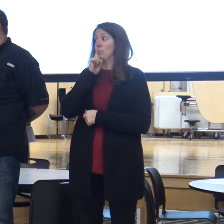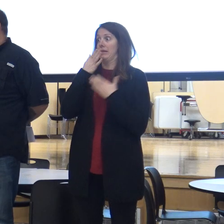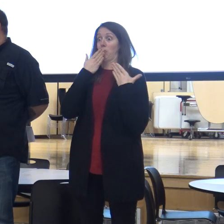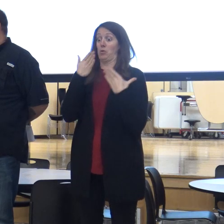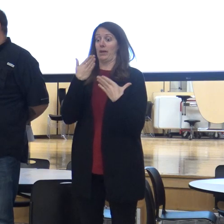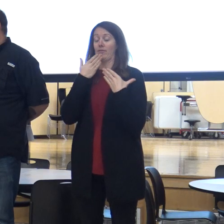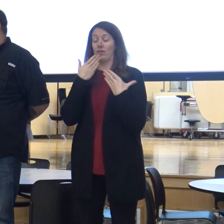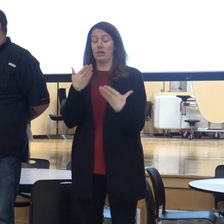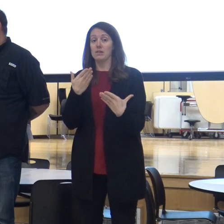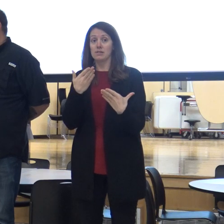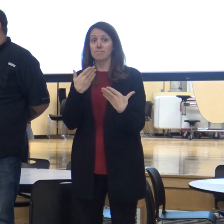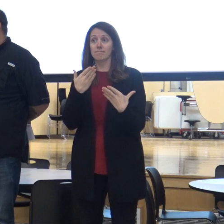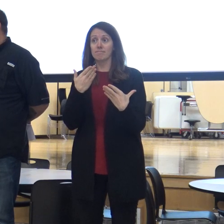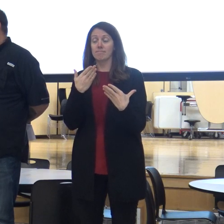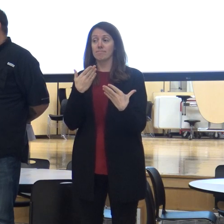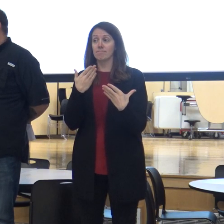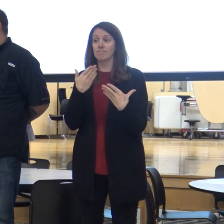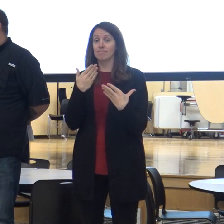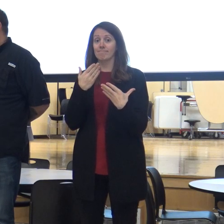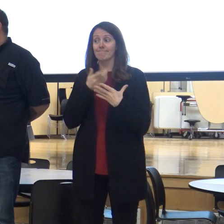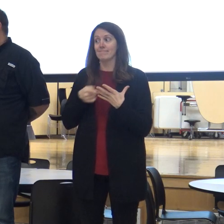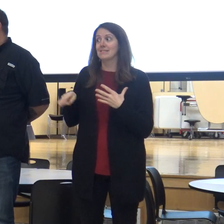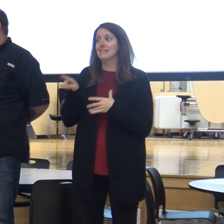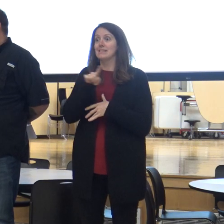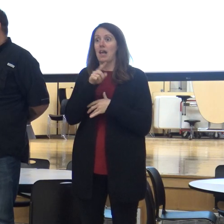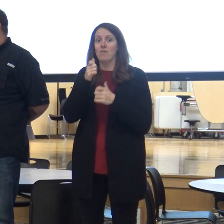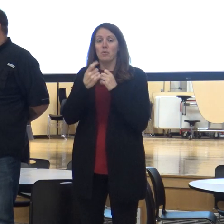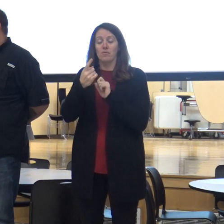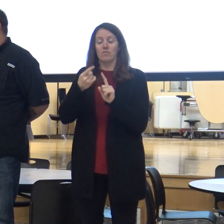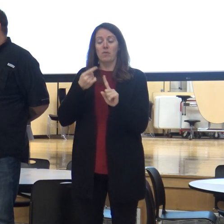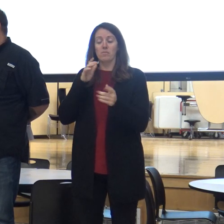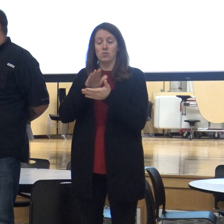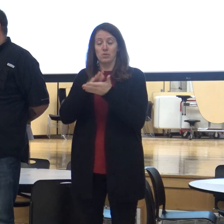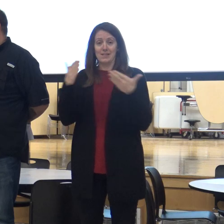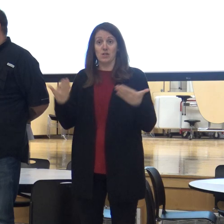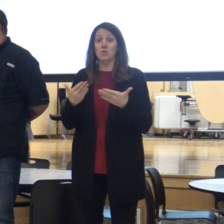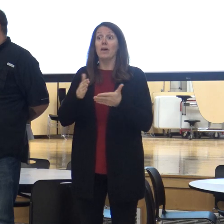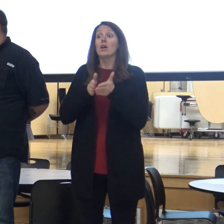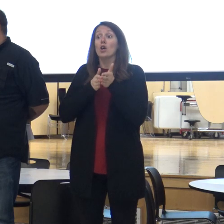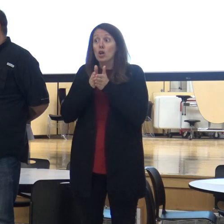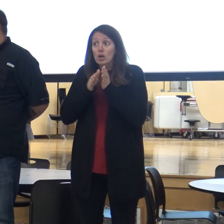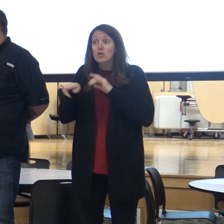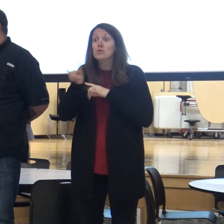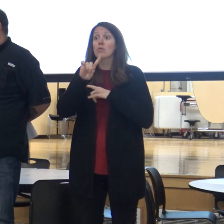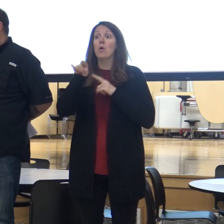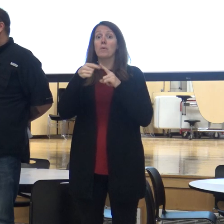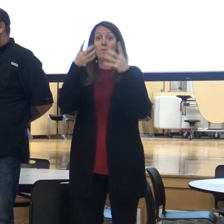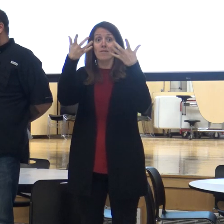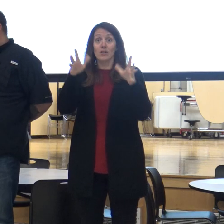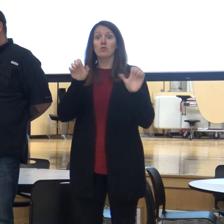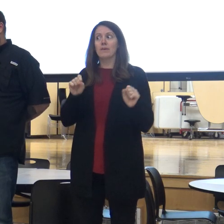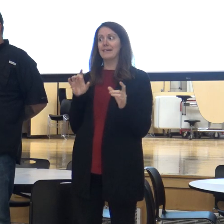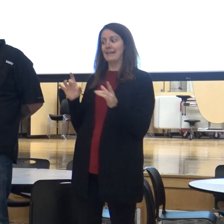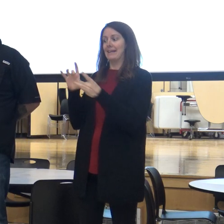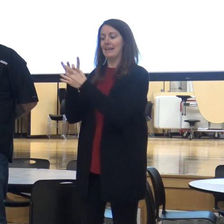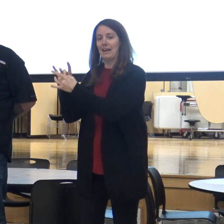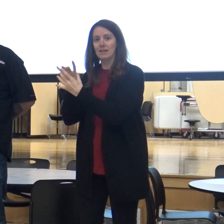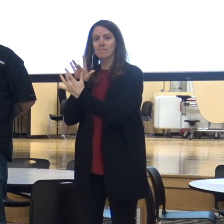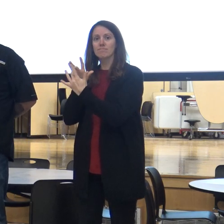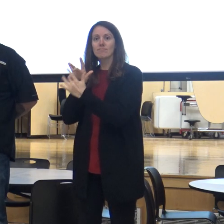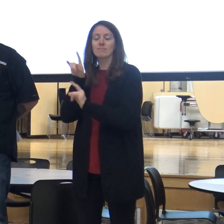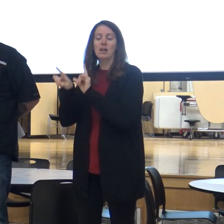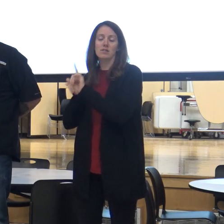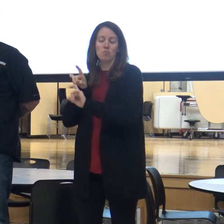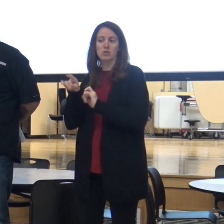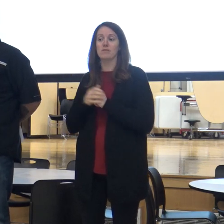that these individuals from our school are with us this evening, so I do encourage you once we're done to just connect with them and ask them any questions you might